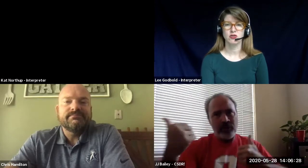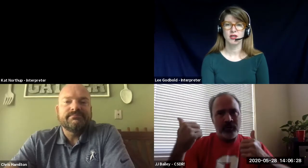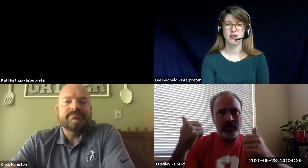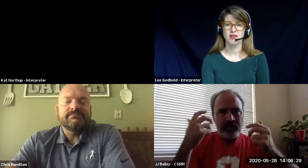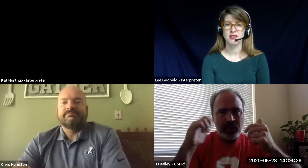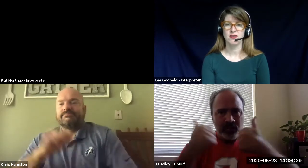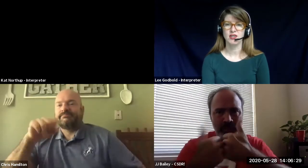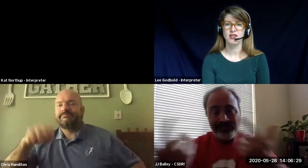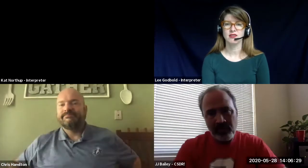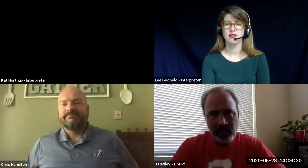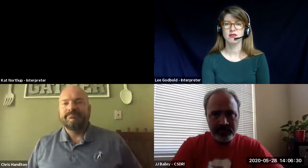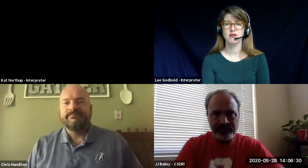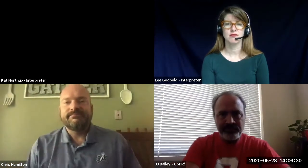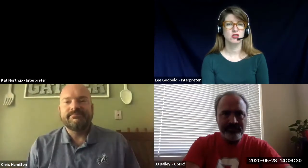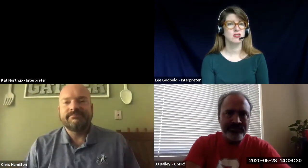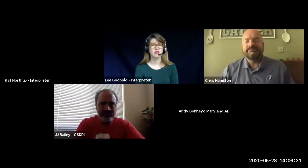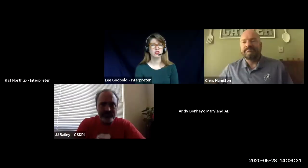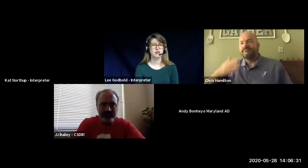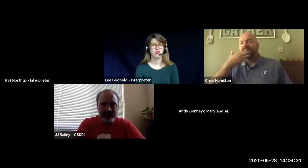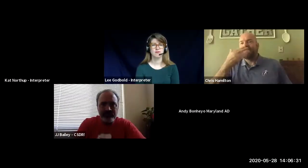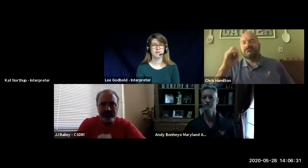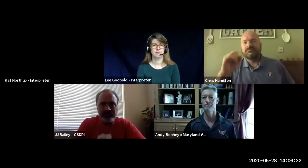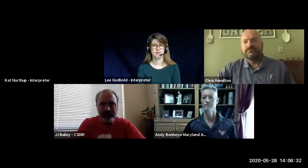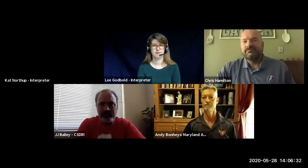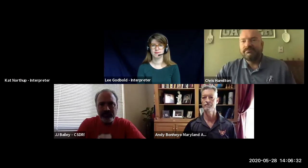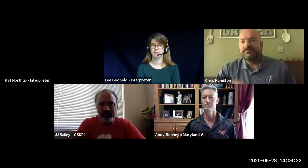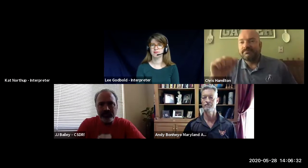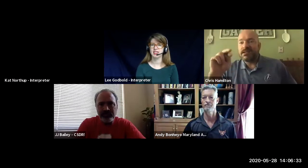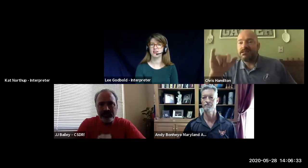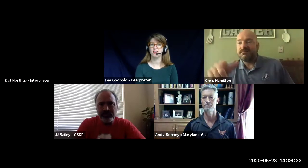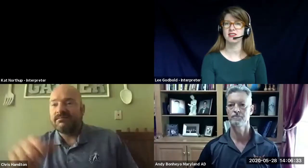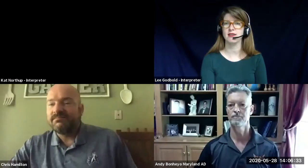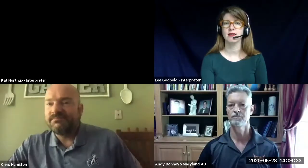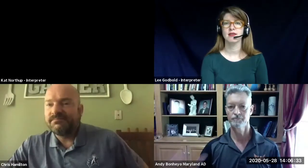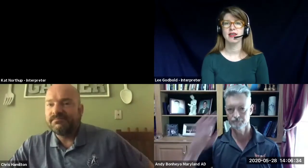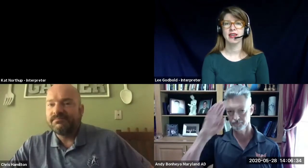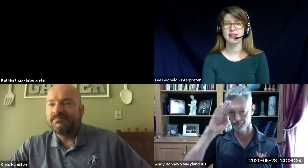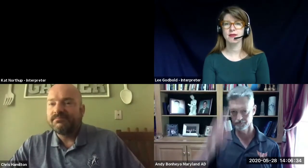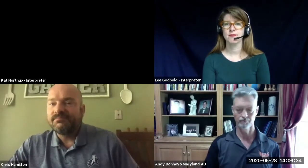on health and safety. And so just another challenge. Thank you, Jesse. Andy?